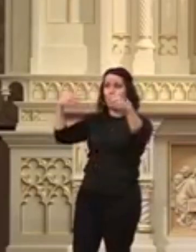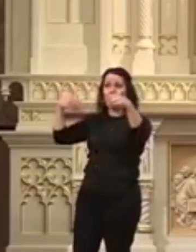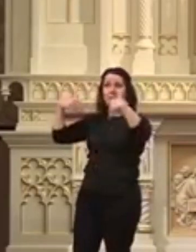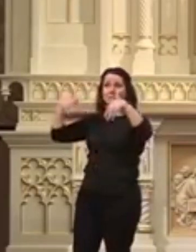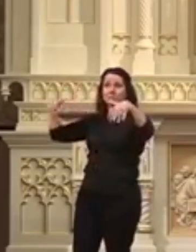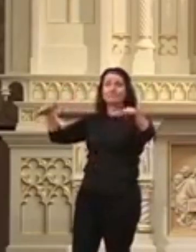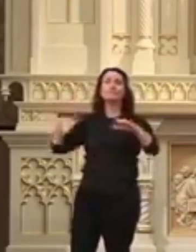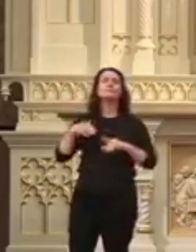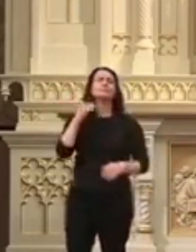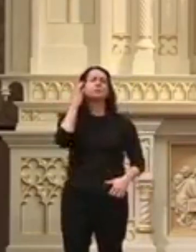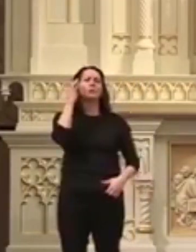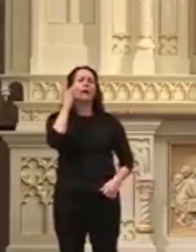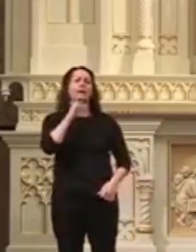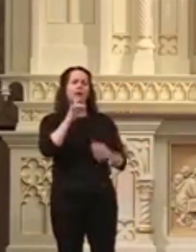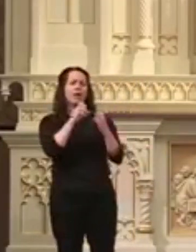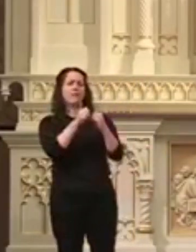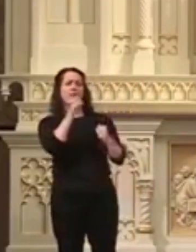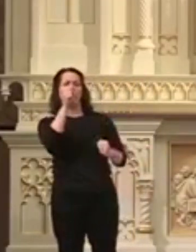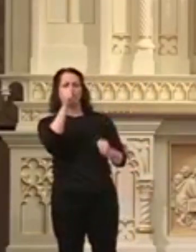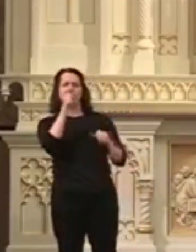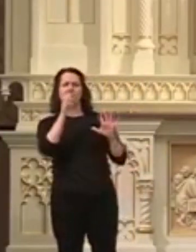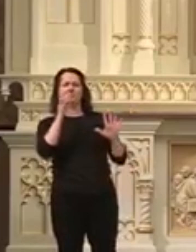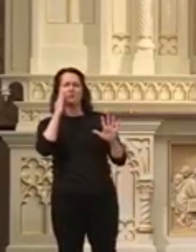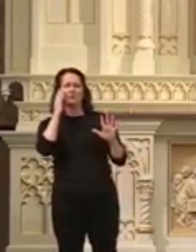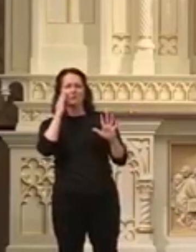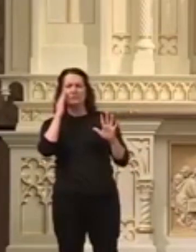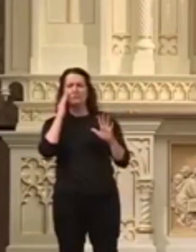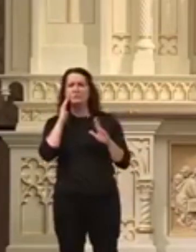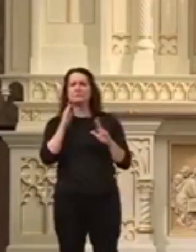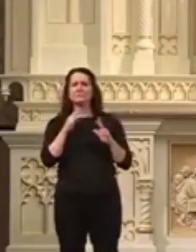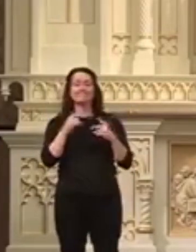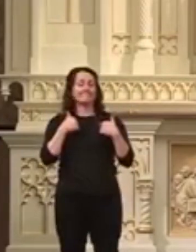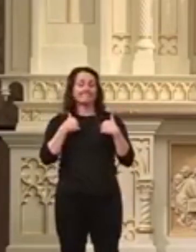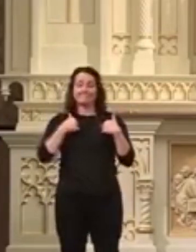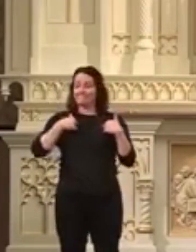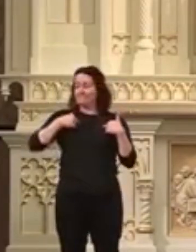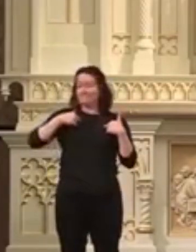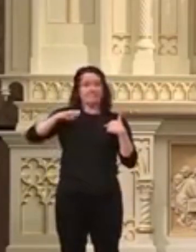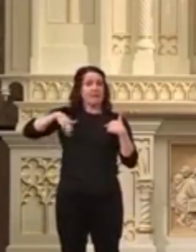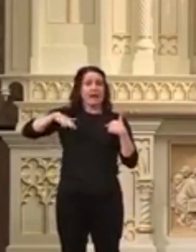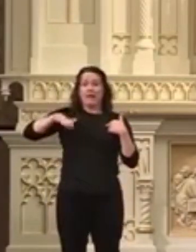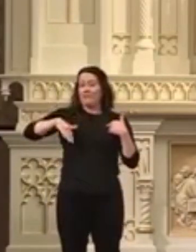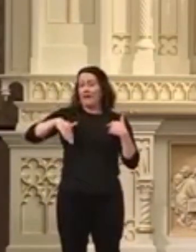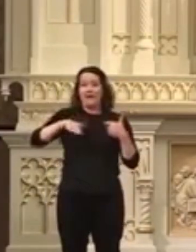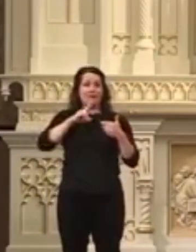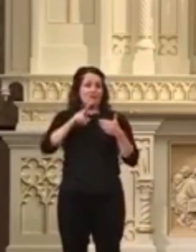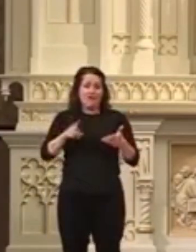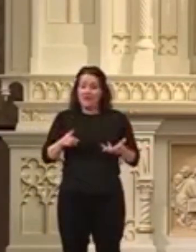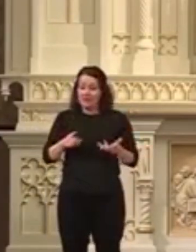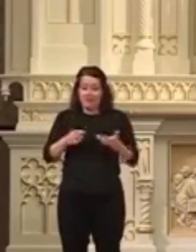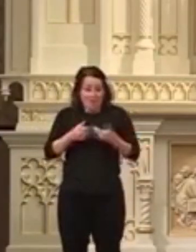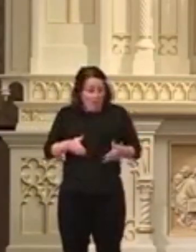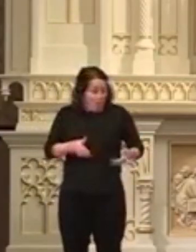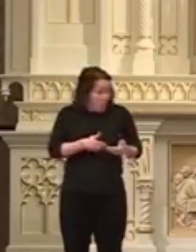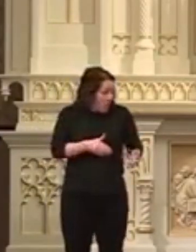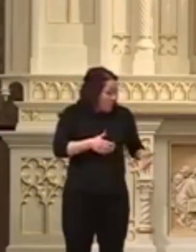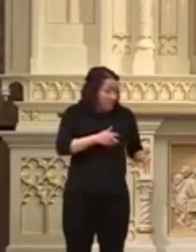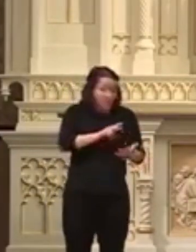This was to fulfill what he had said. I have not lost any of those you gave me.